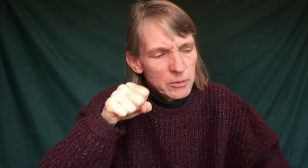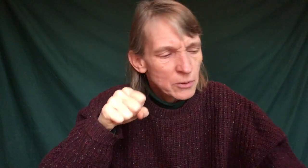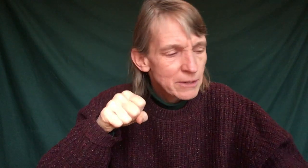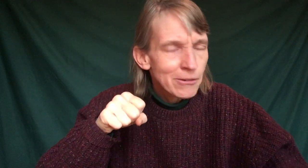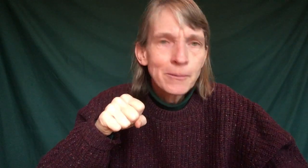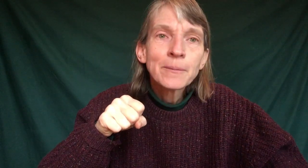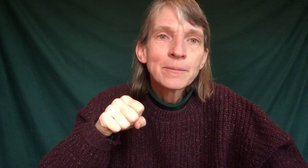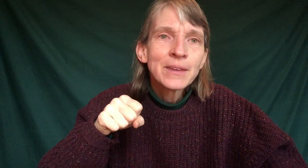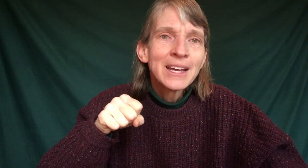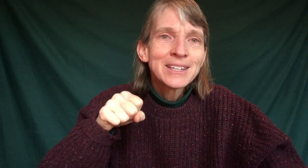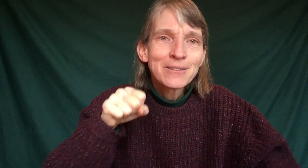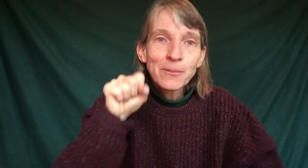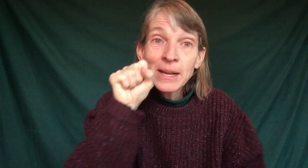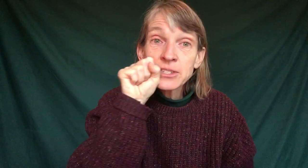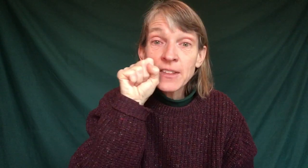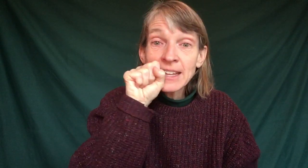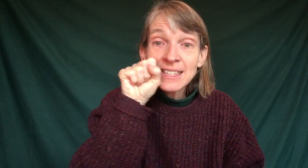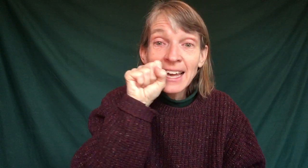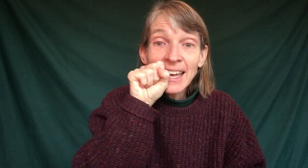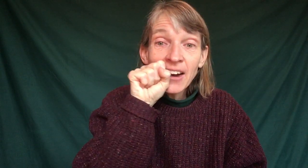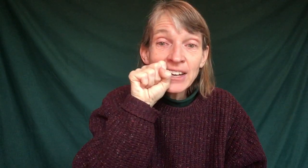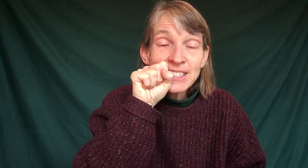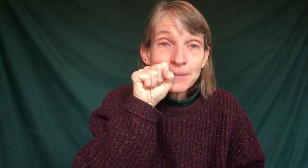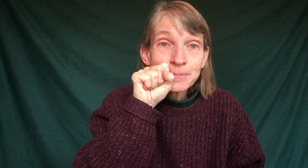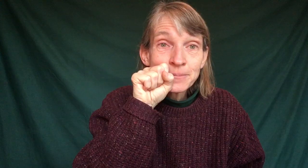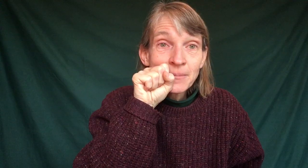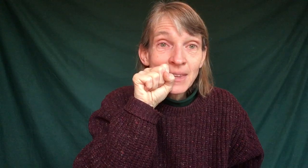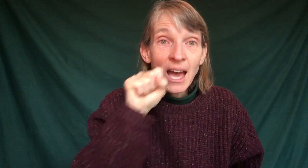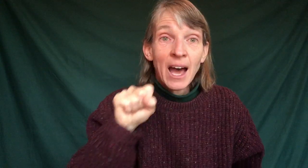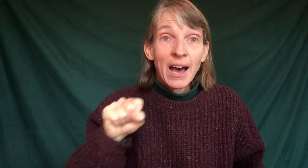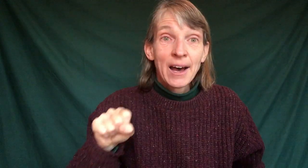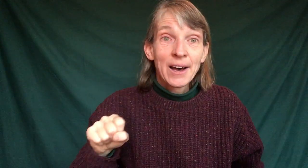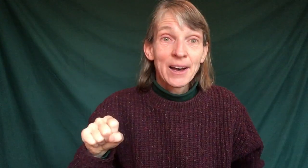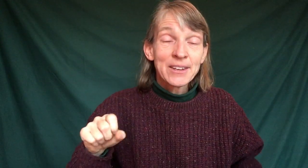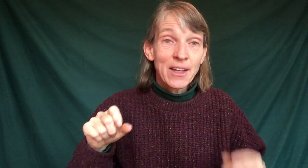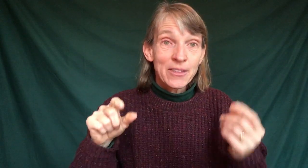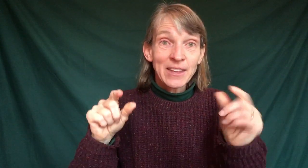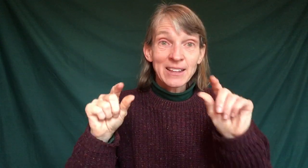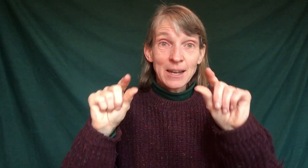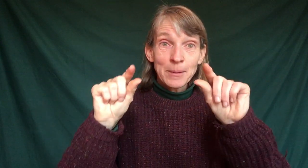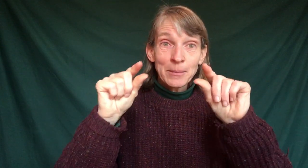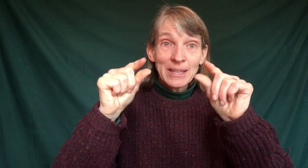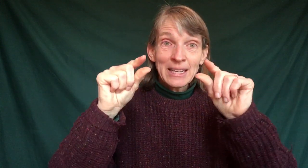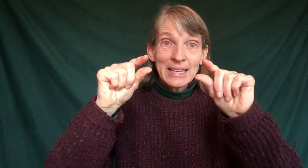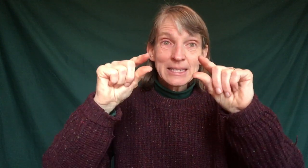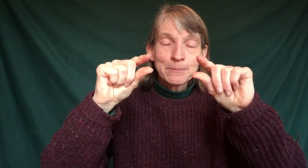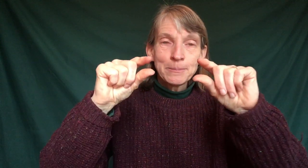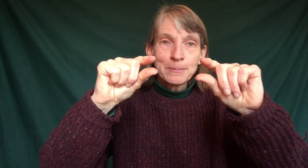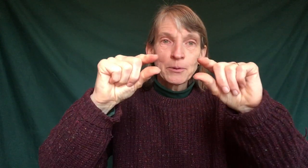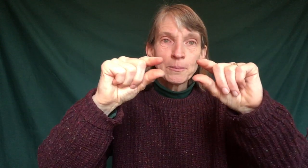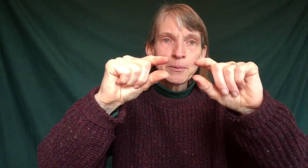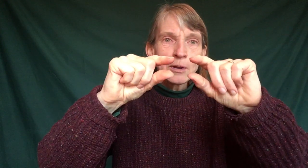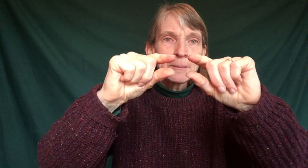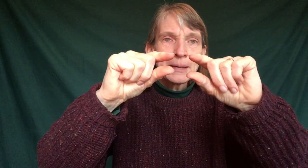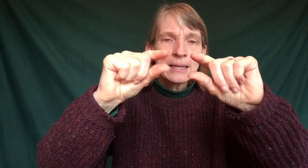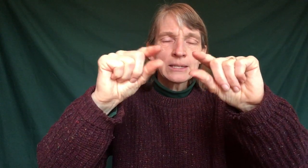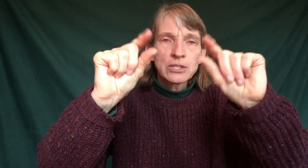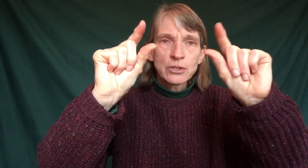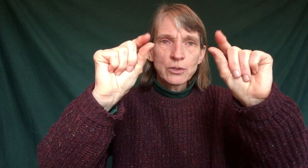do it different ways. So that's carrot. Another thing a lot of people eat is green beans. So you